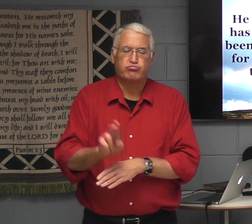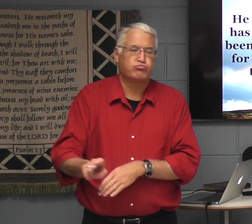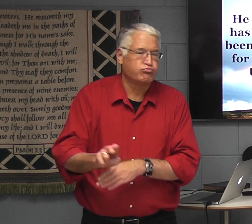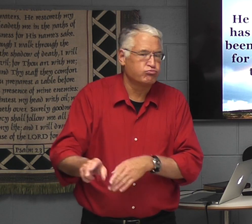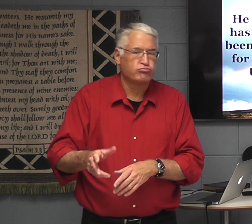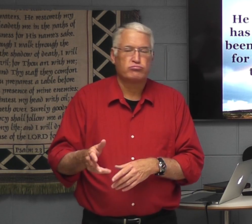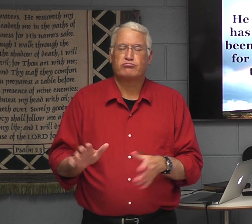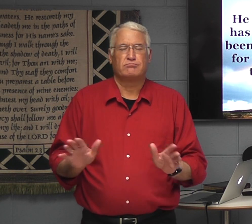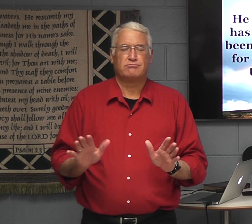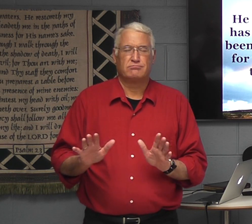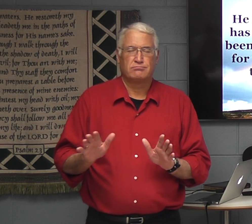them.